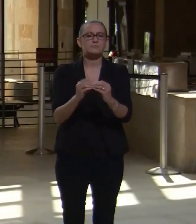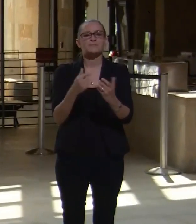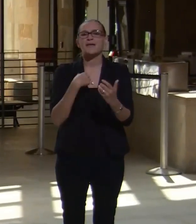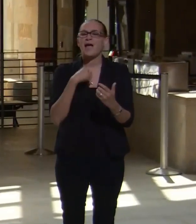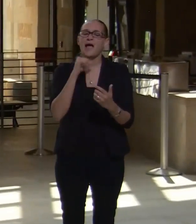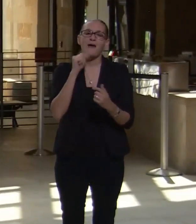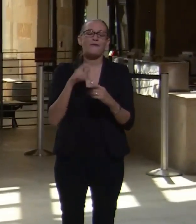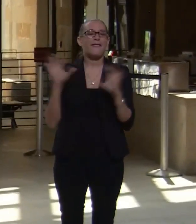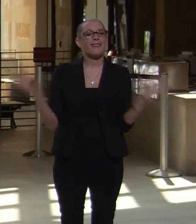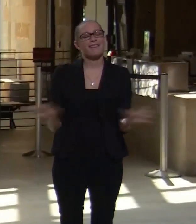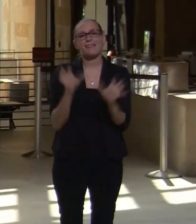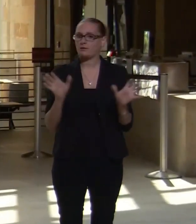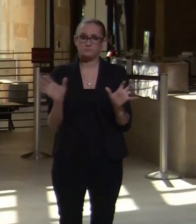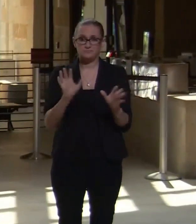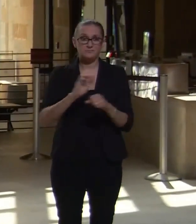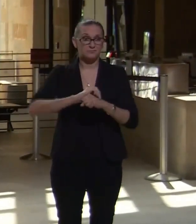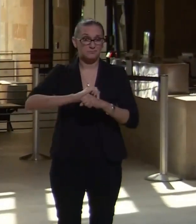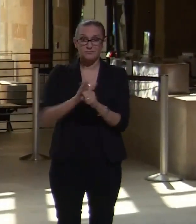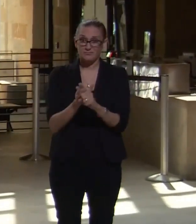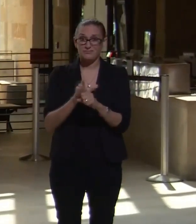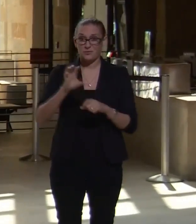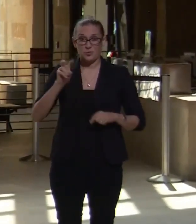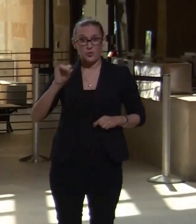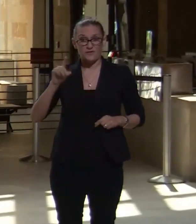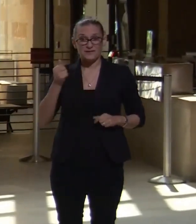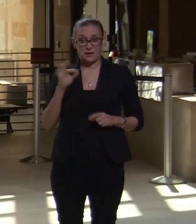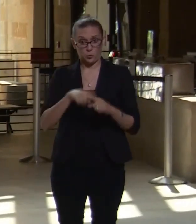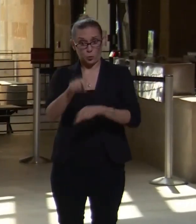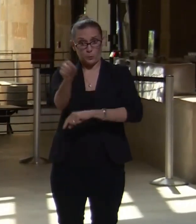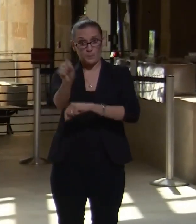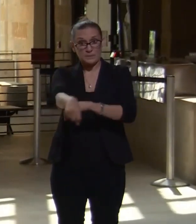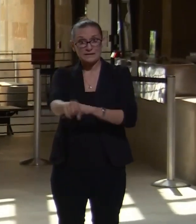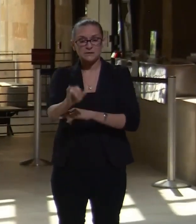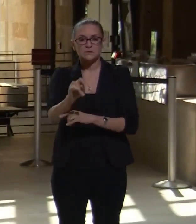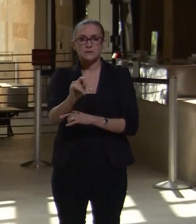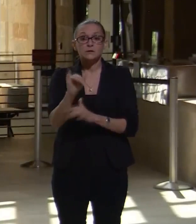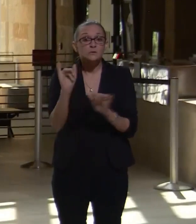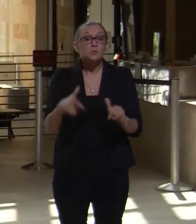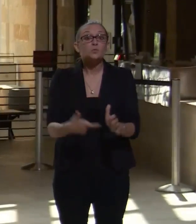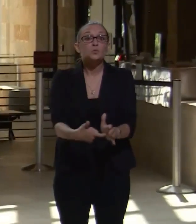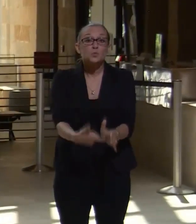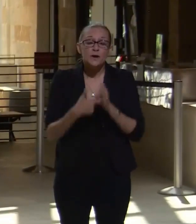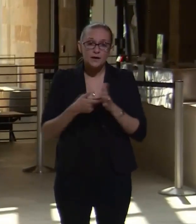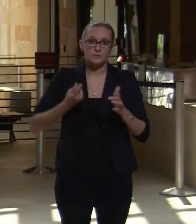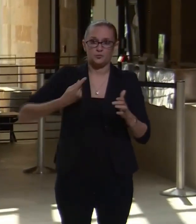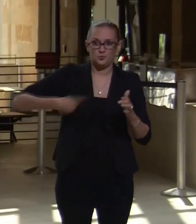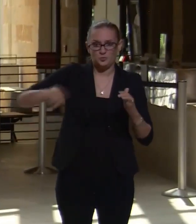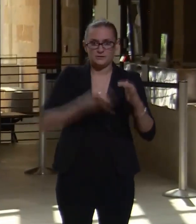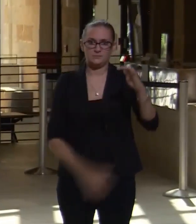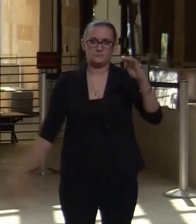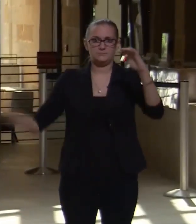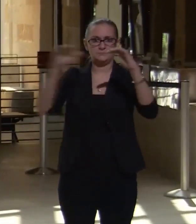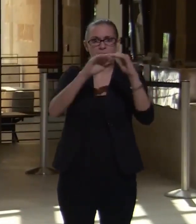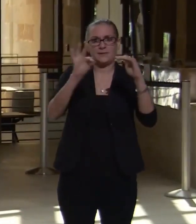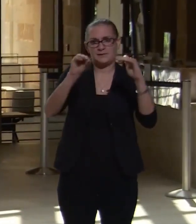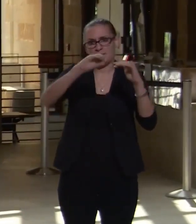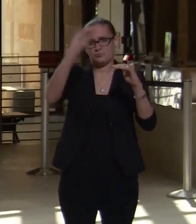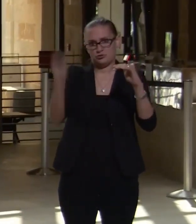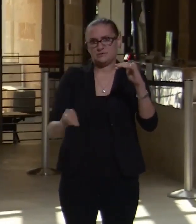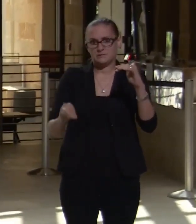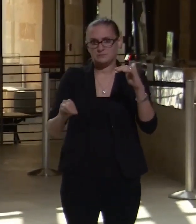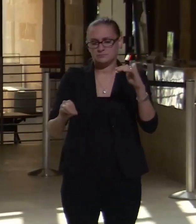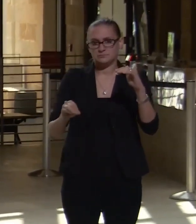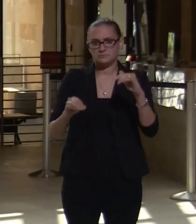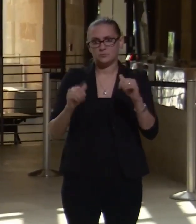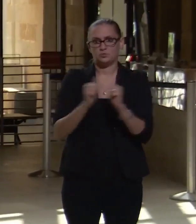going to sugarcoat this. COVID-19, beating it, requires that we get to a 90%